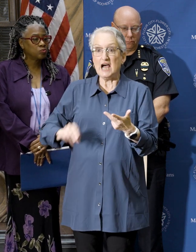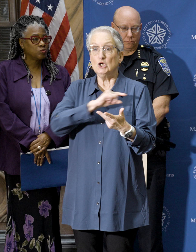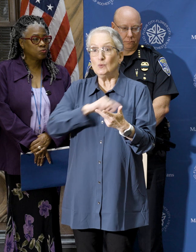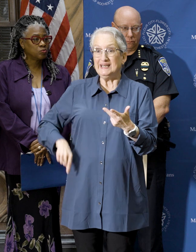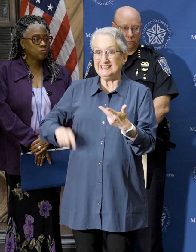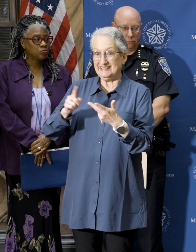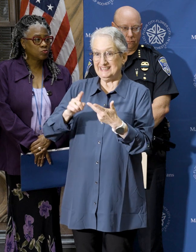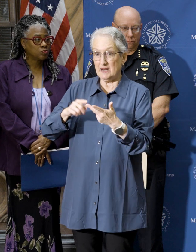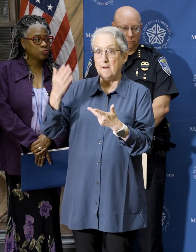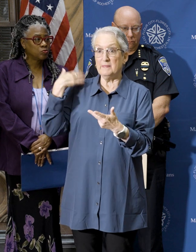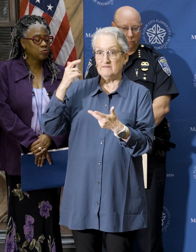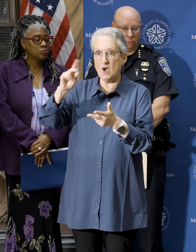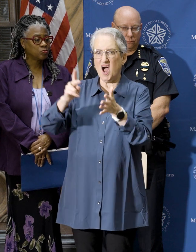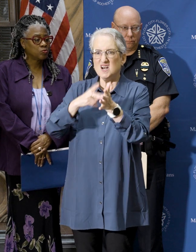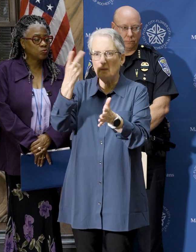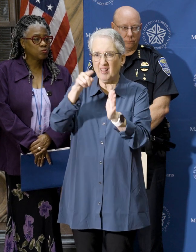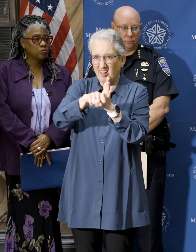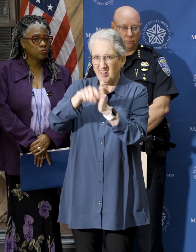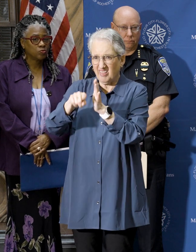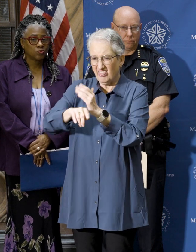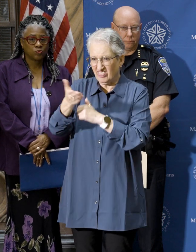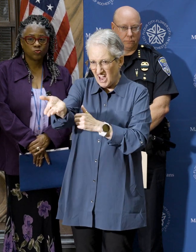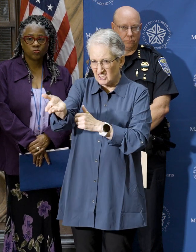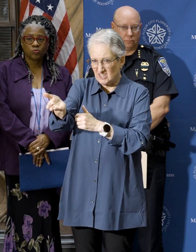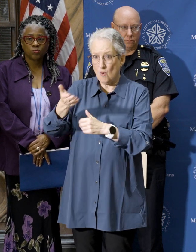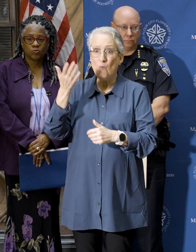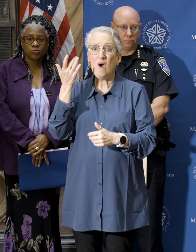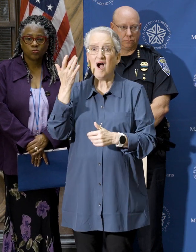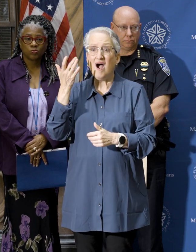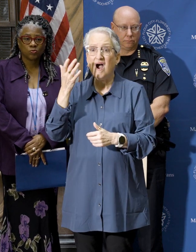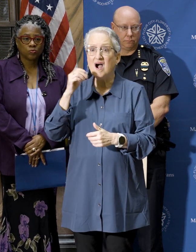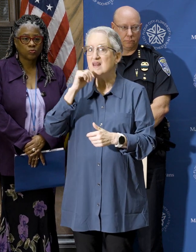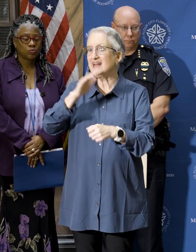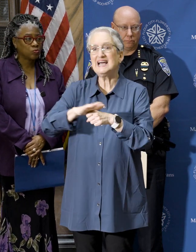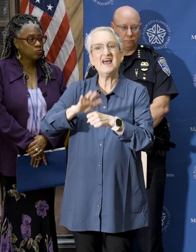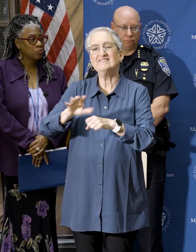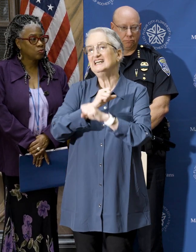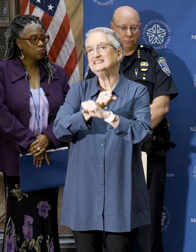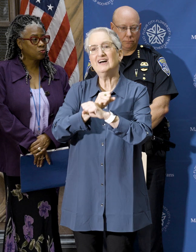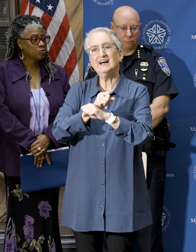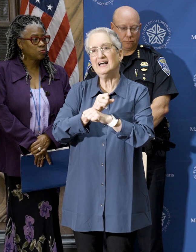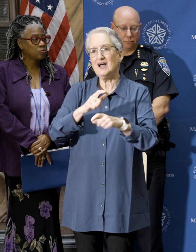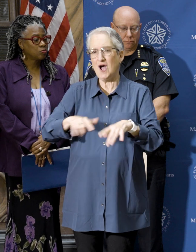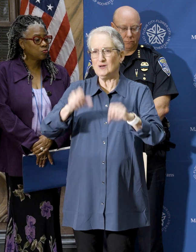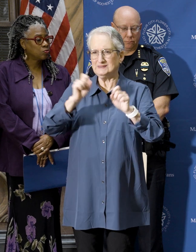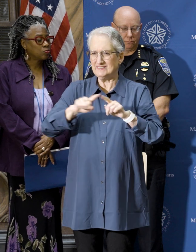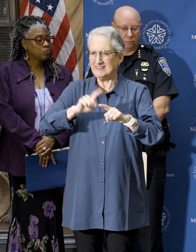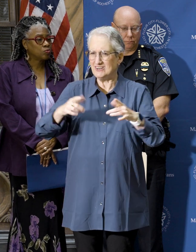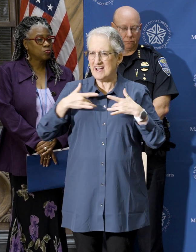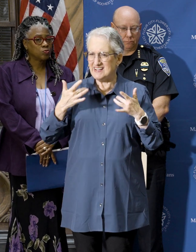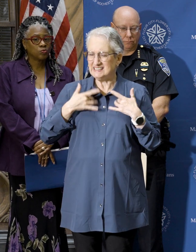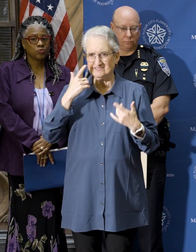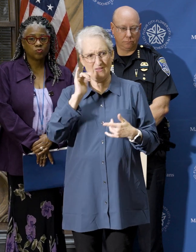location because they didn't have adequate security as they were hosting these events in the evening. We